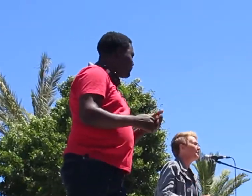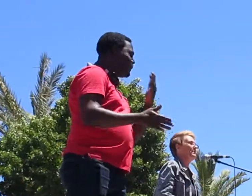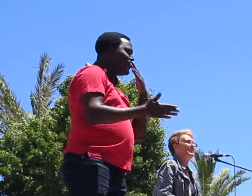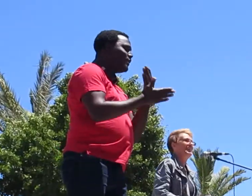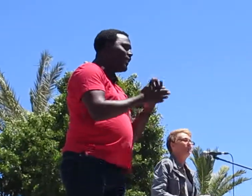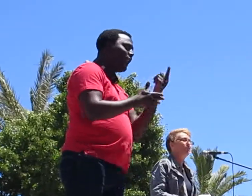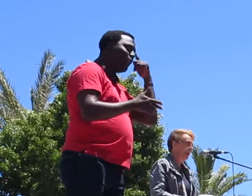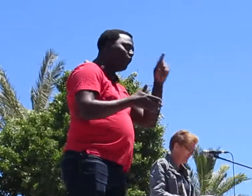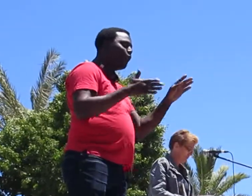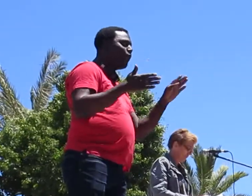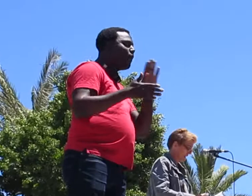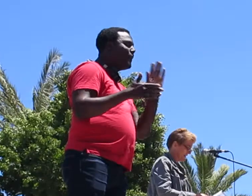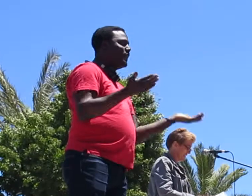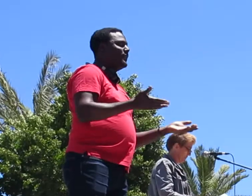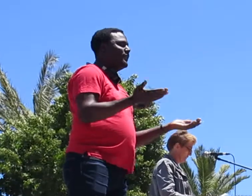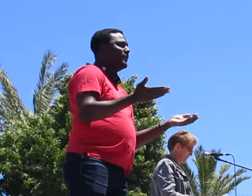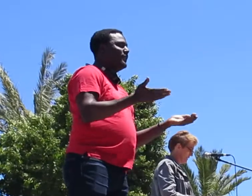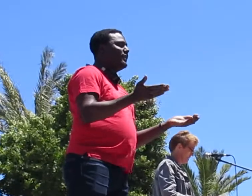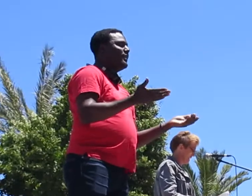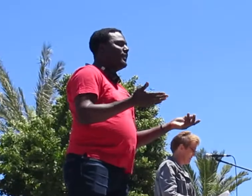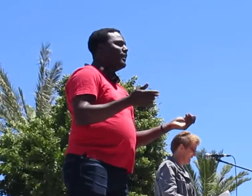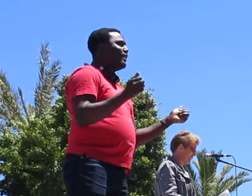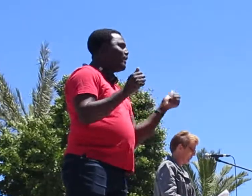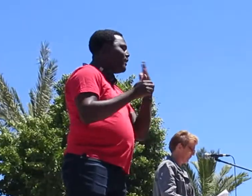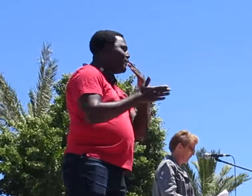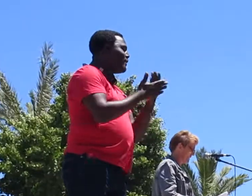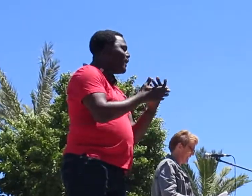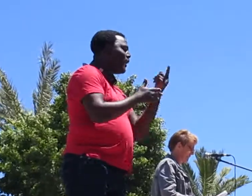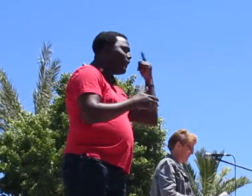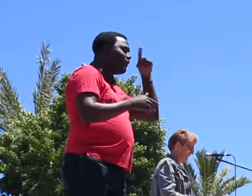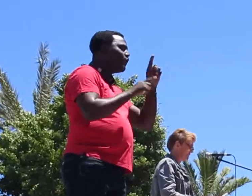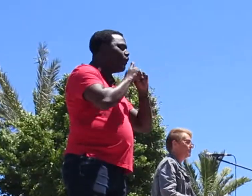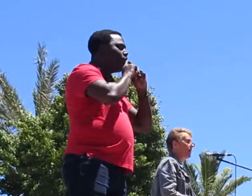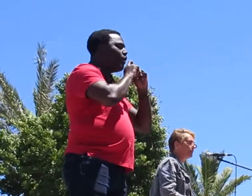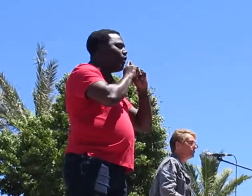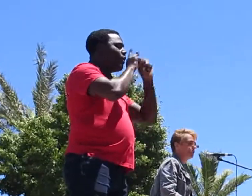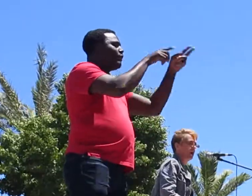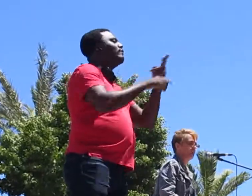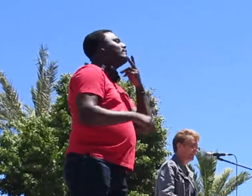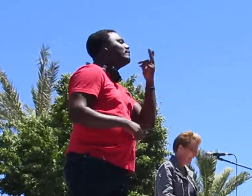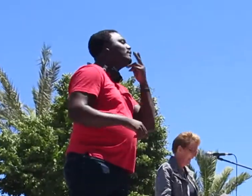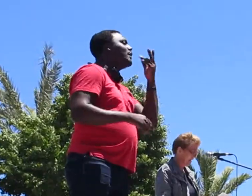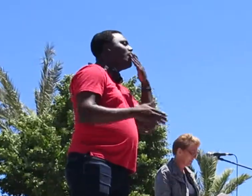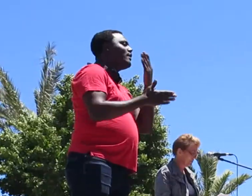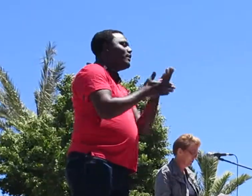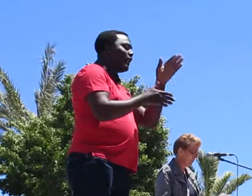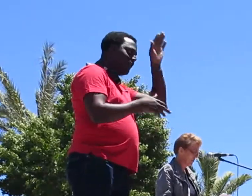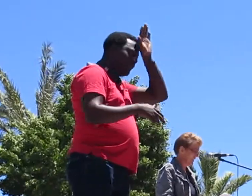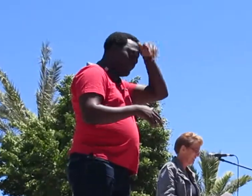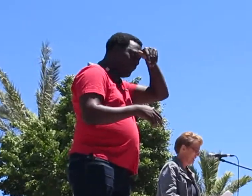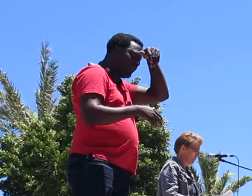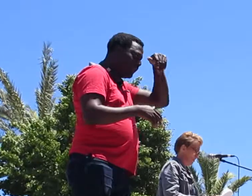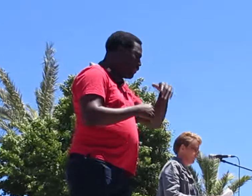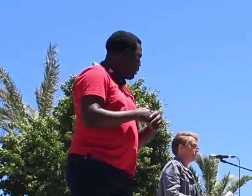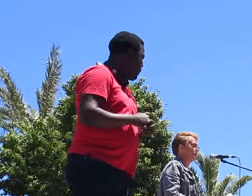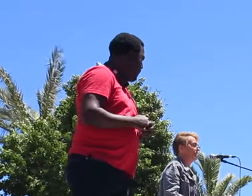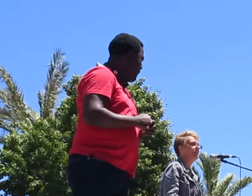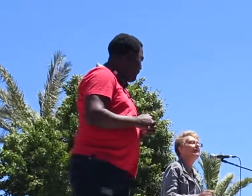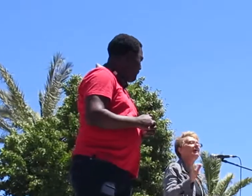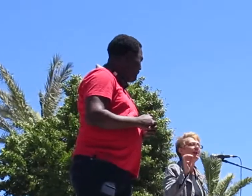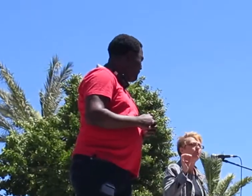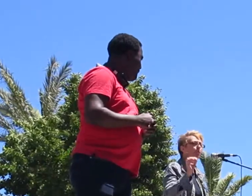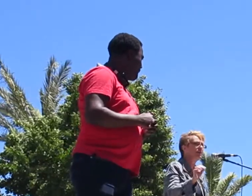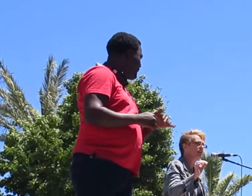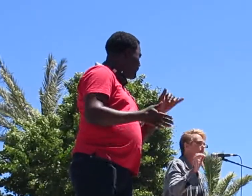thank you for being here, thank you for raising your voices, and thank you for coming out to say to Donald Trump and his cronies in